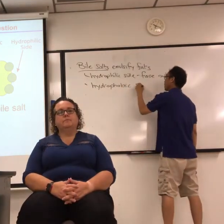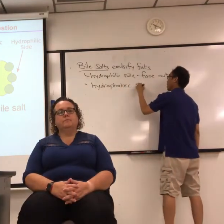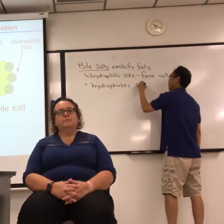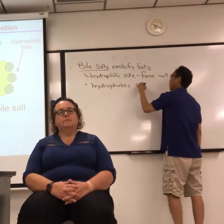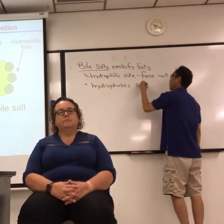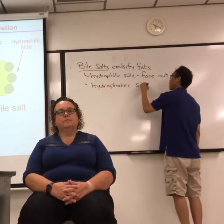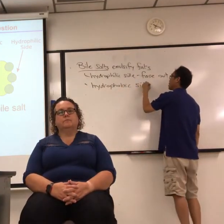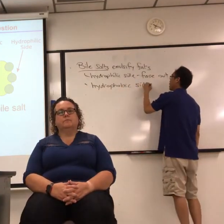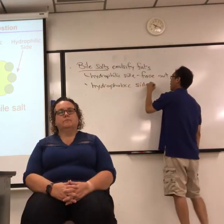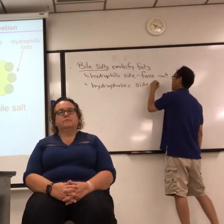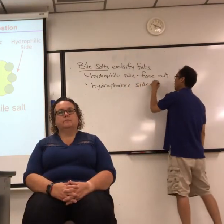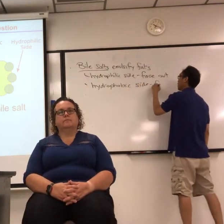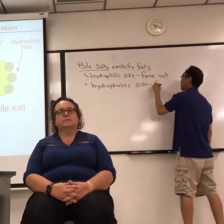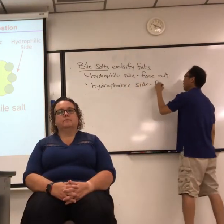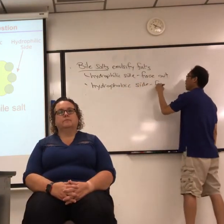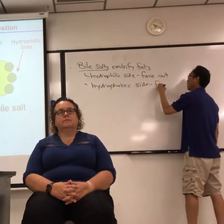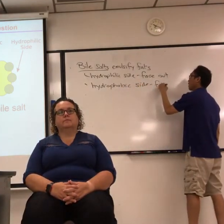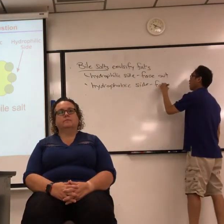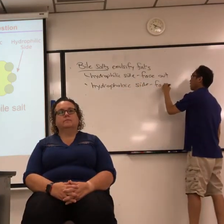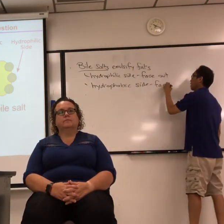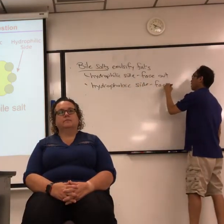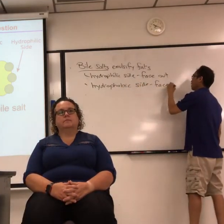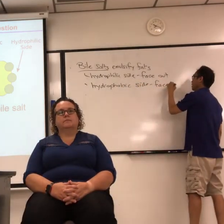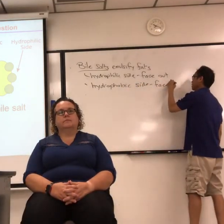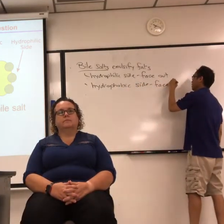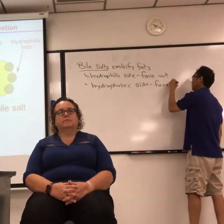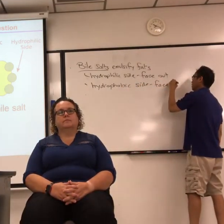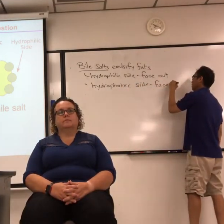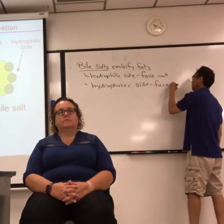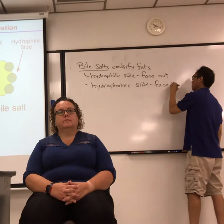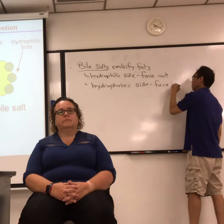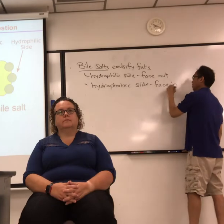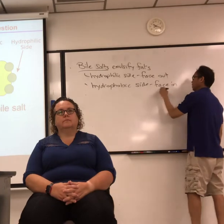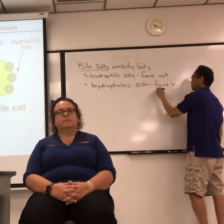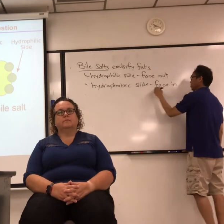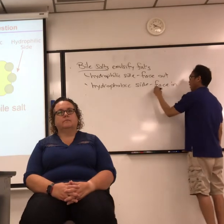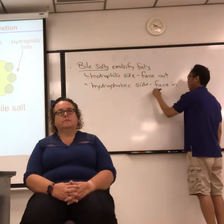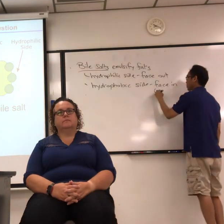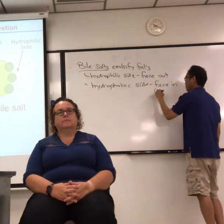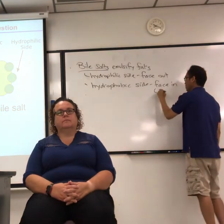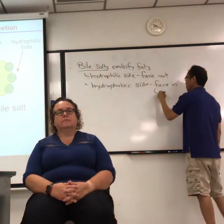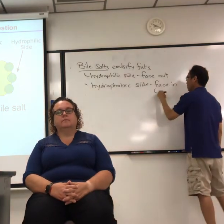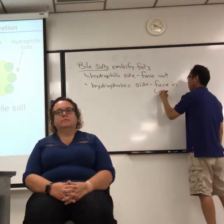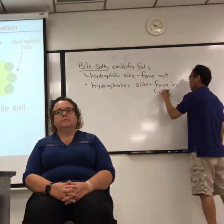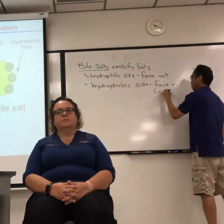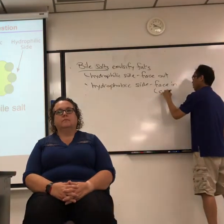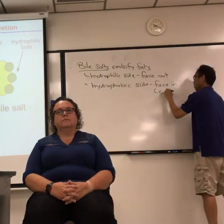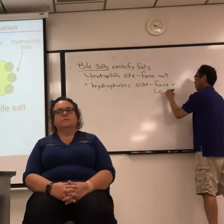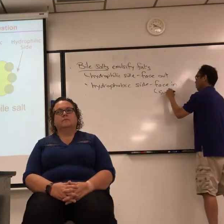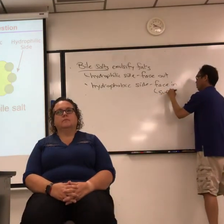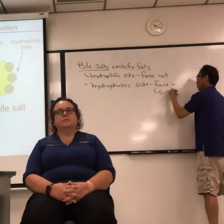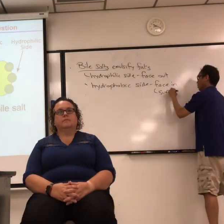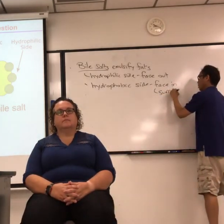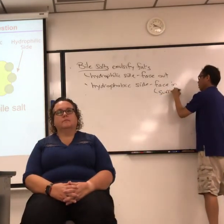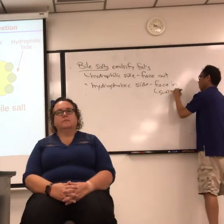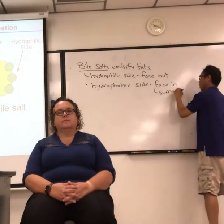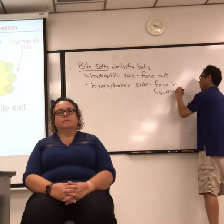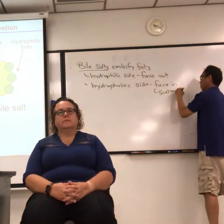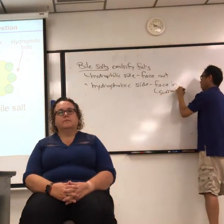Hydrophobic side, face in. It surrounds